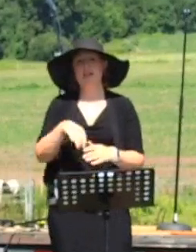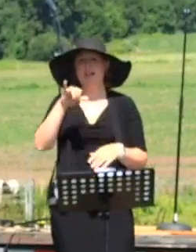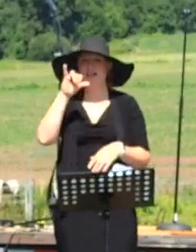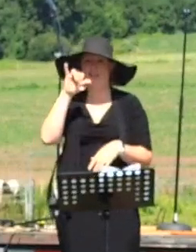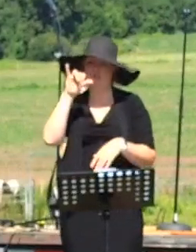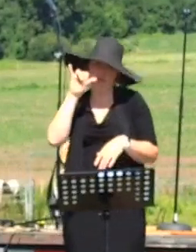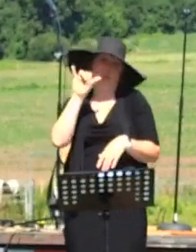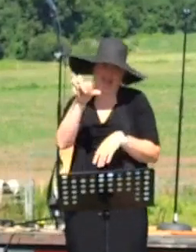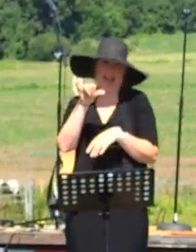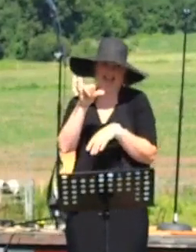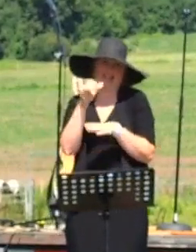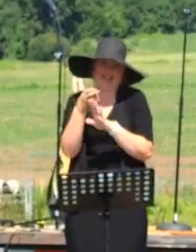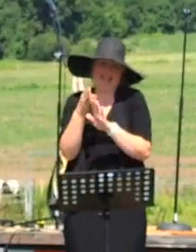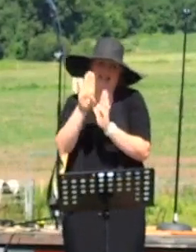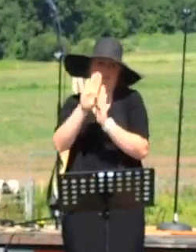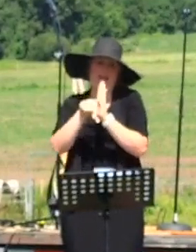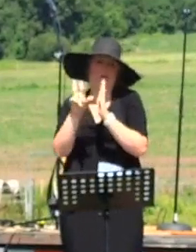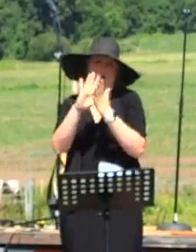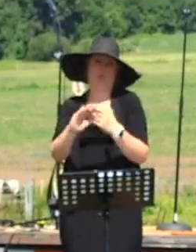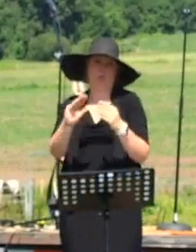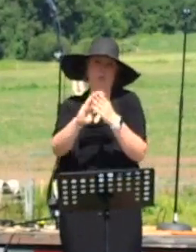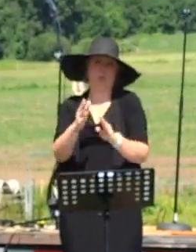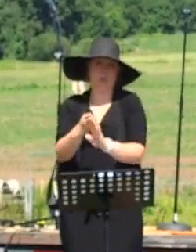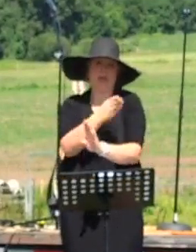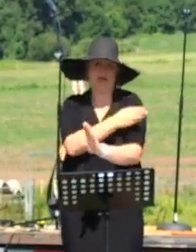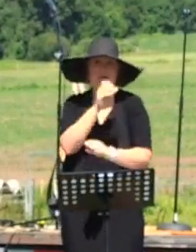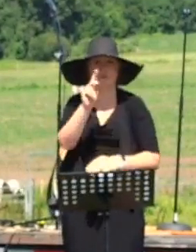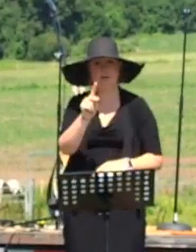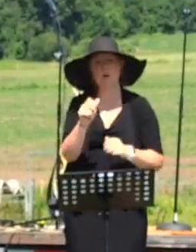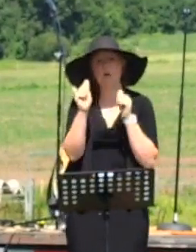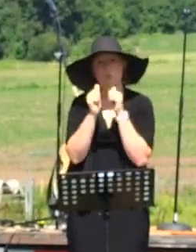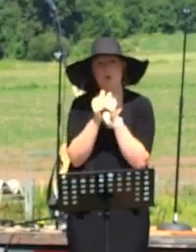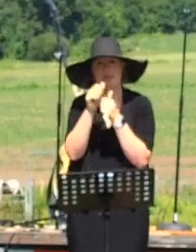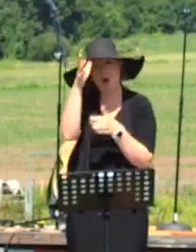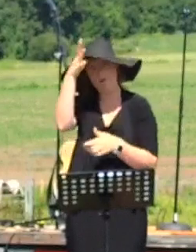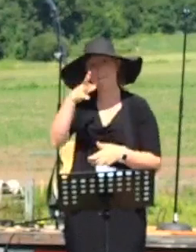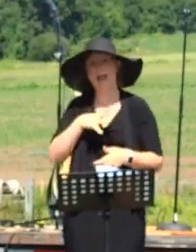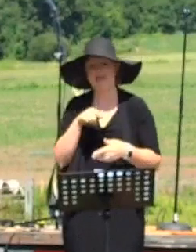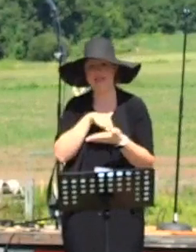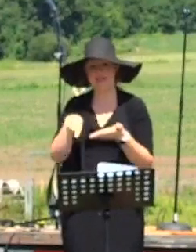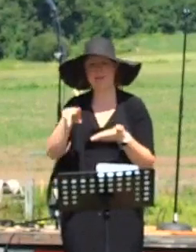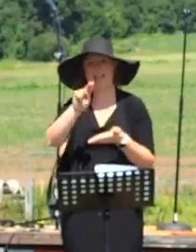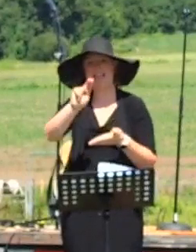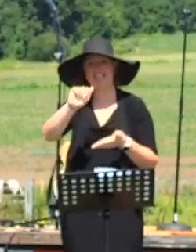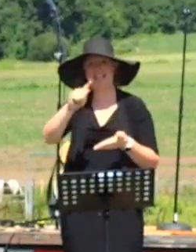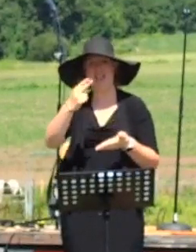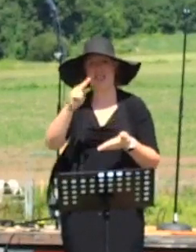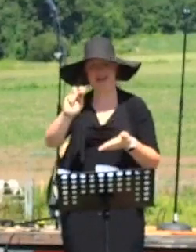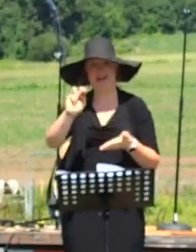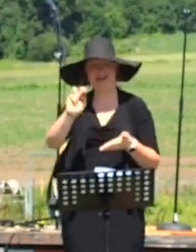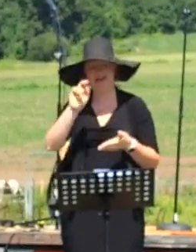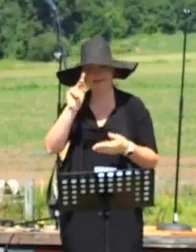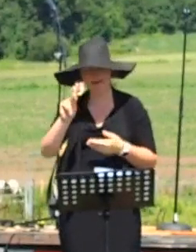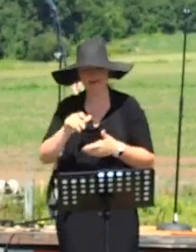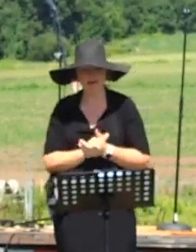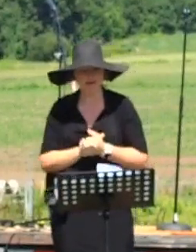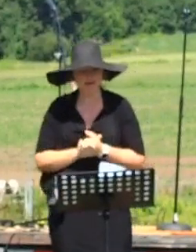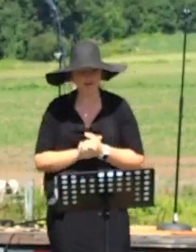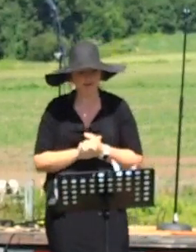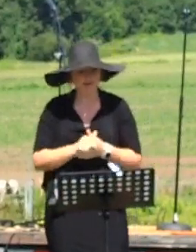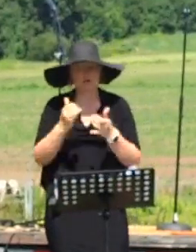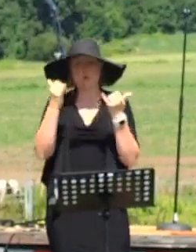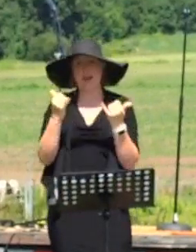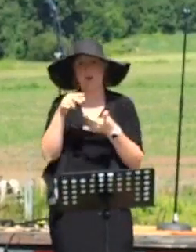brings us to where we are here with our man this week, Nathan. So we're going to be in